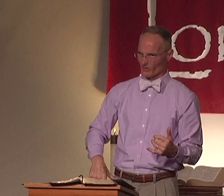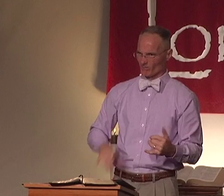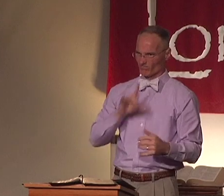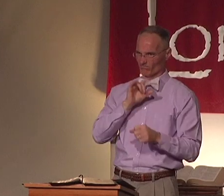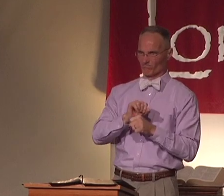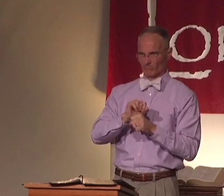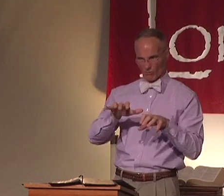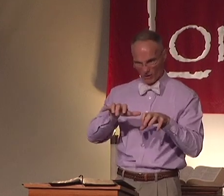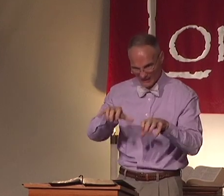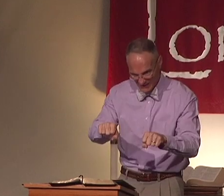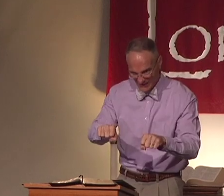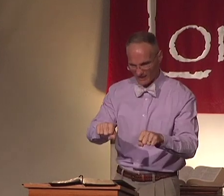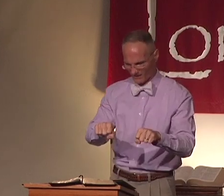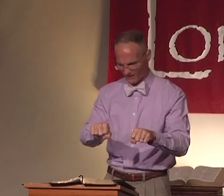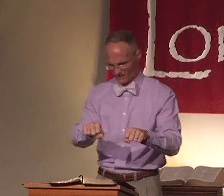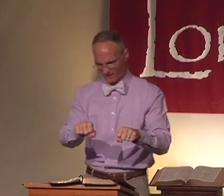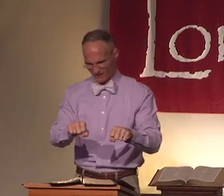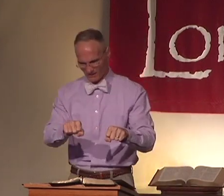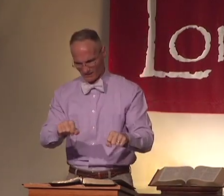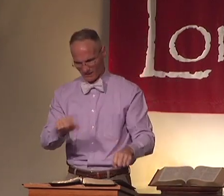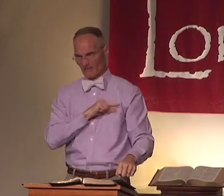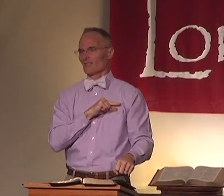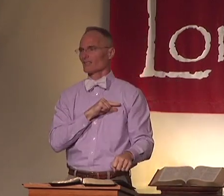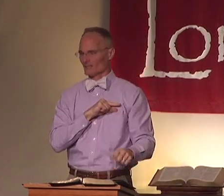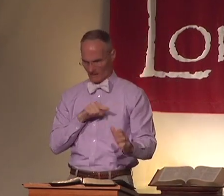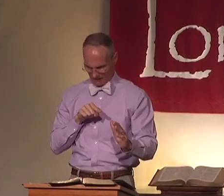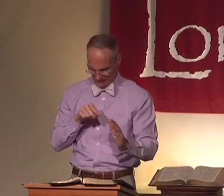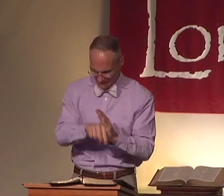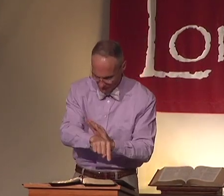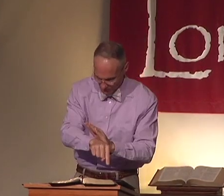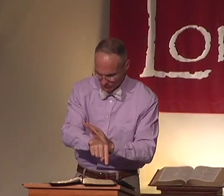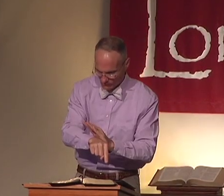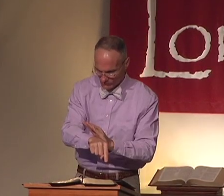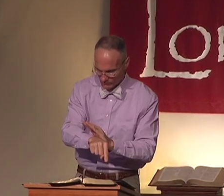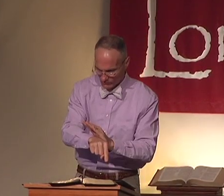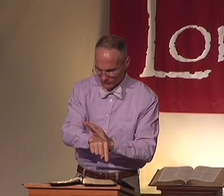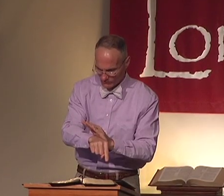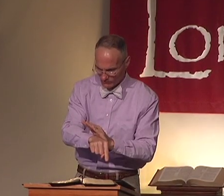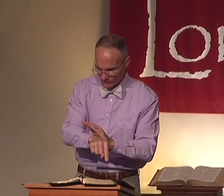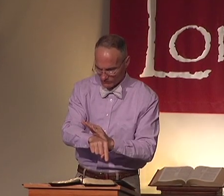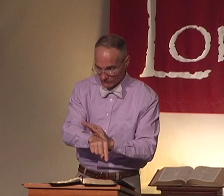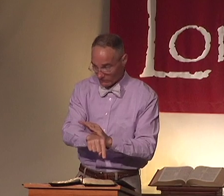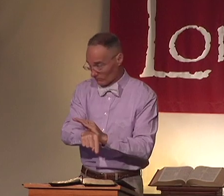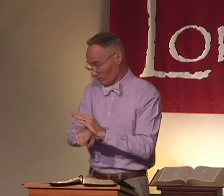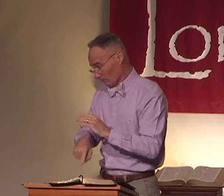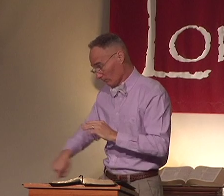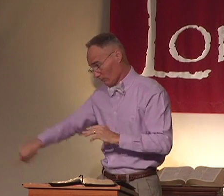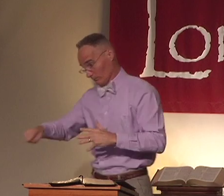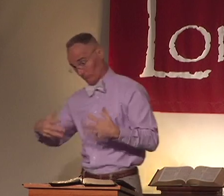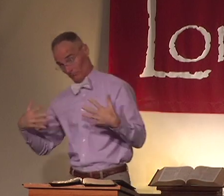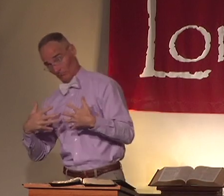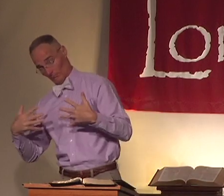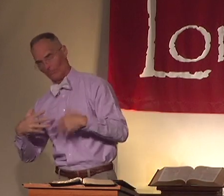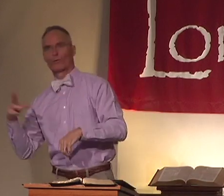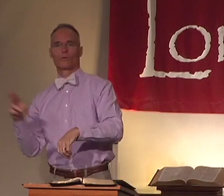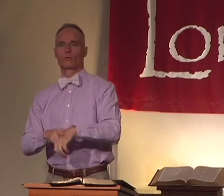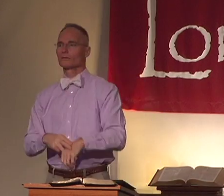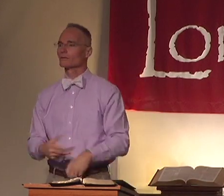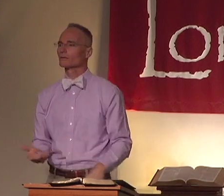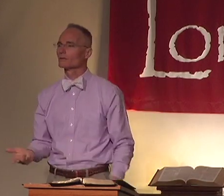So now the Lord was arrested and found guilty and killed. And they were afraid,